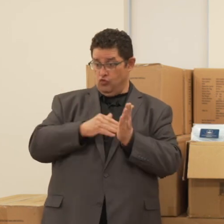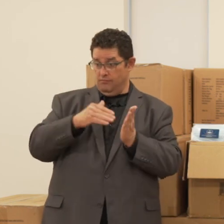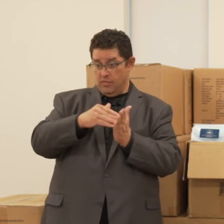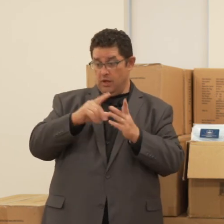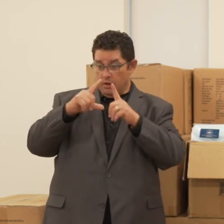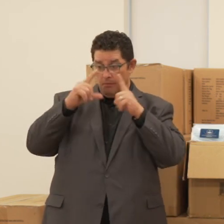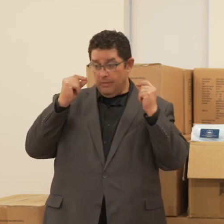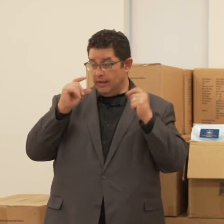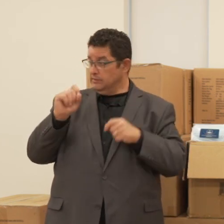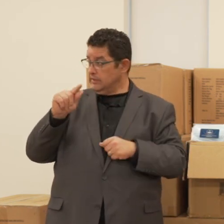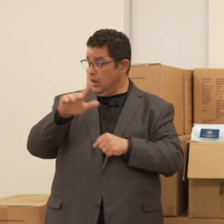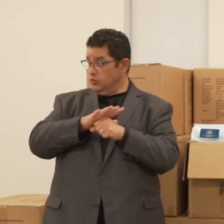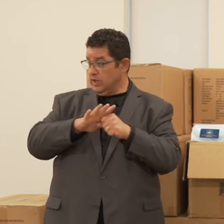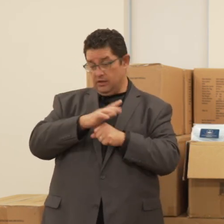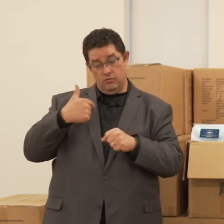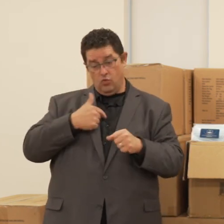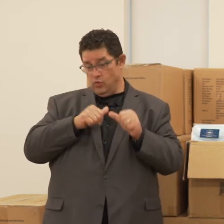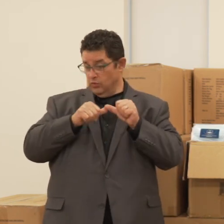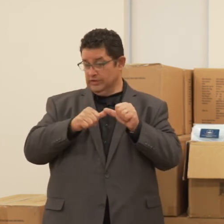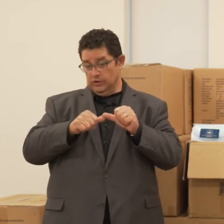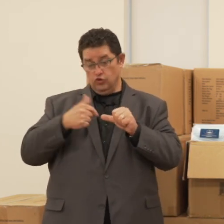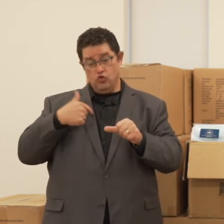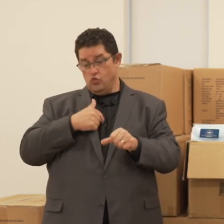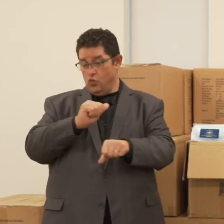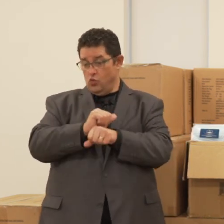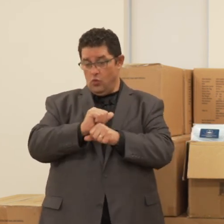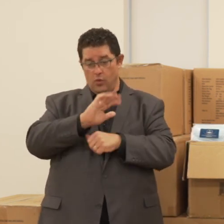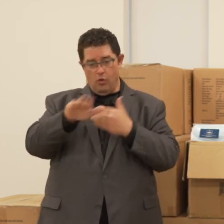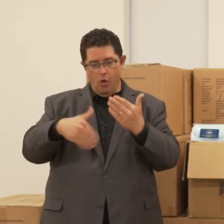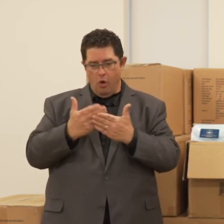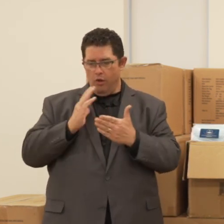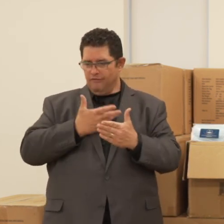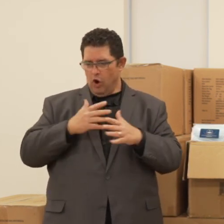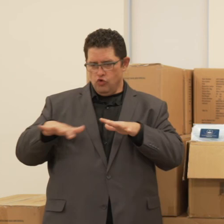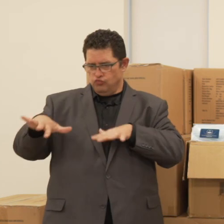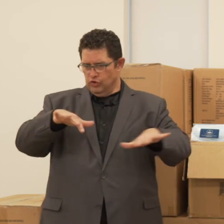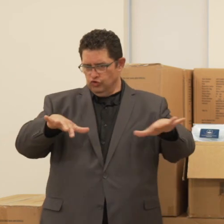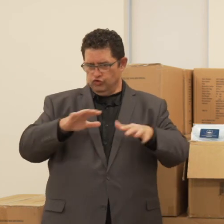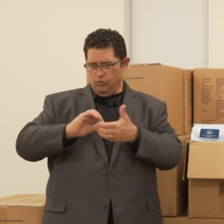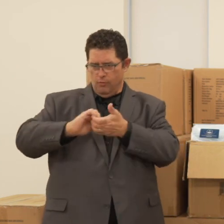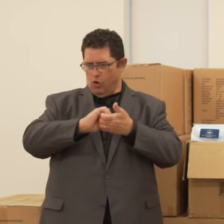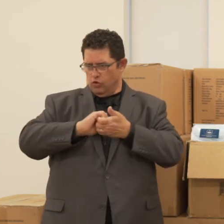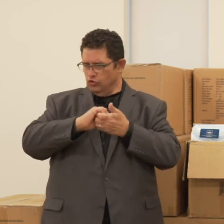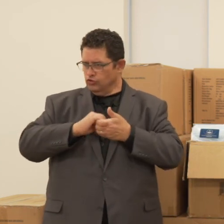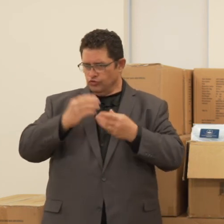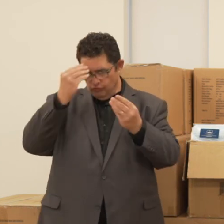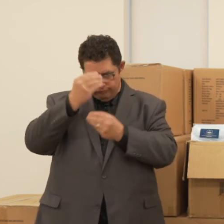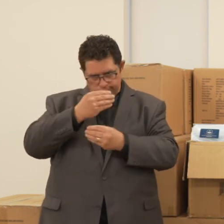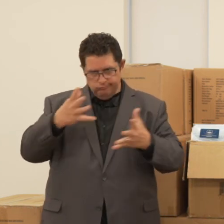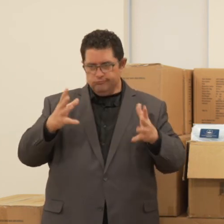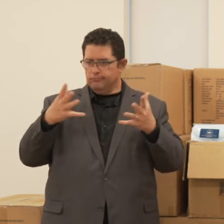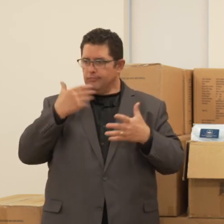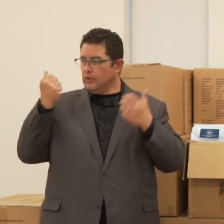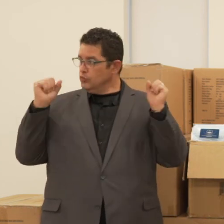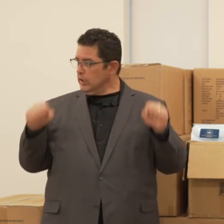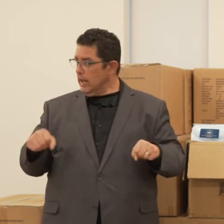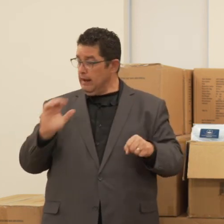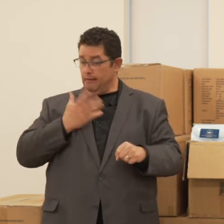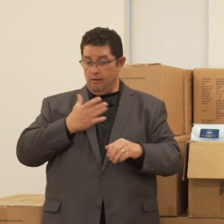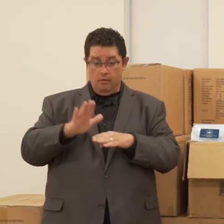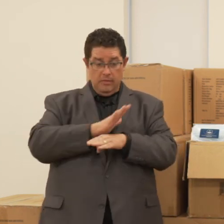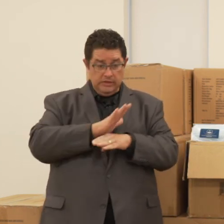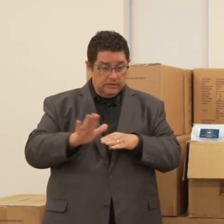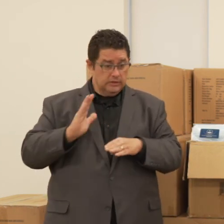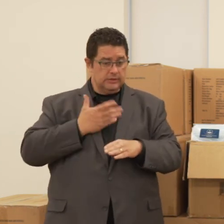will continue to do so. And we're working with all of our regional partners to get the word out as best as we can. And our businesses,